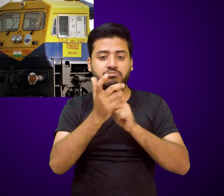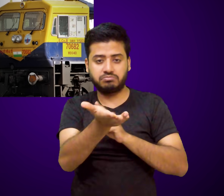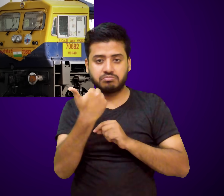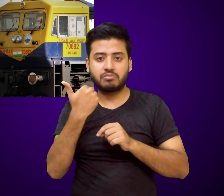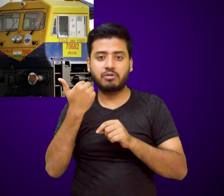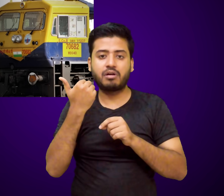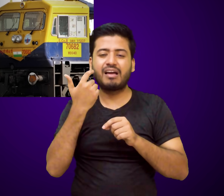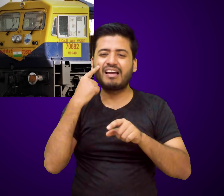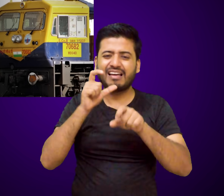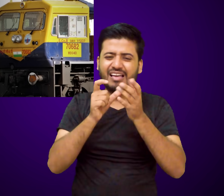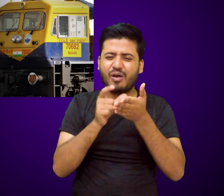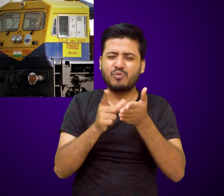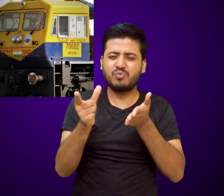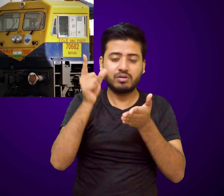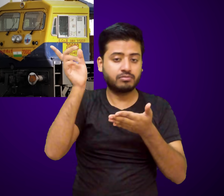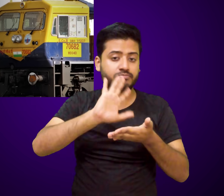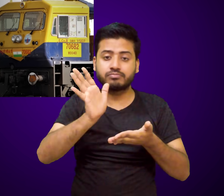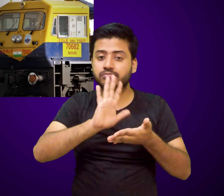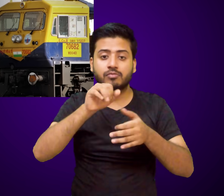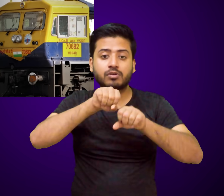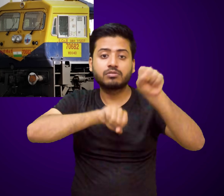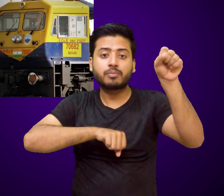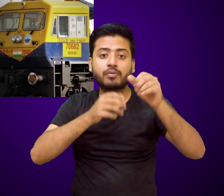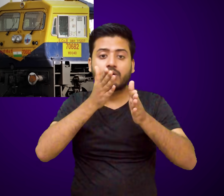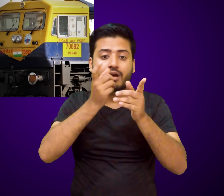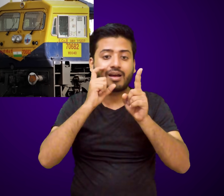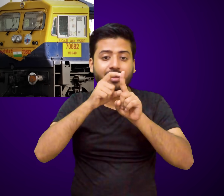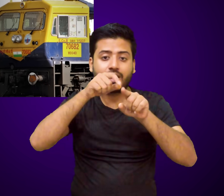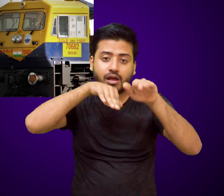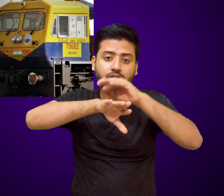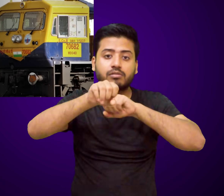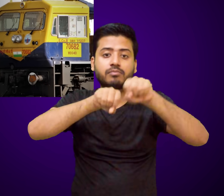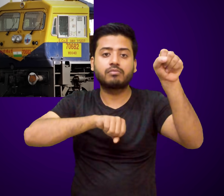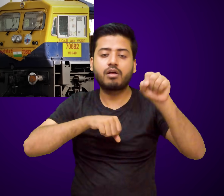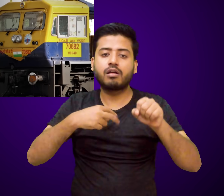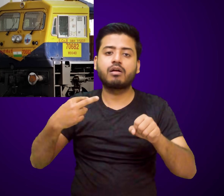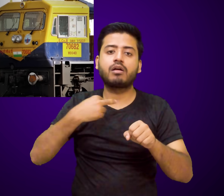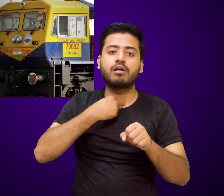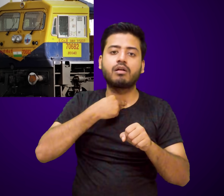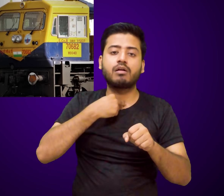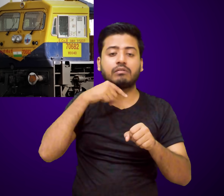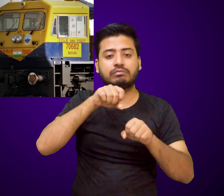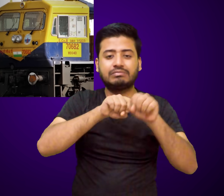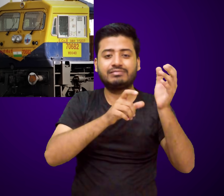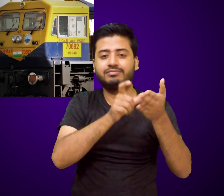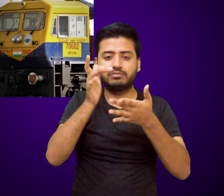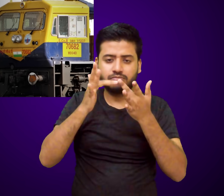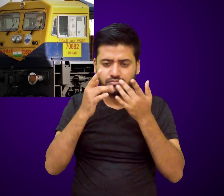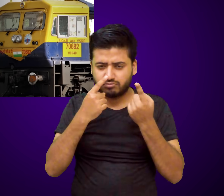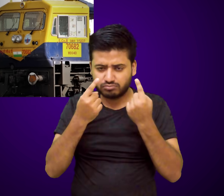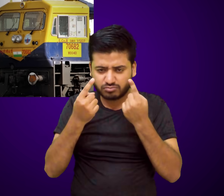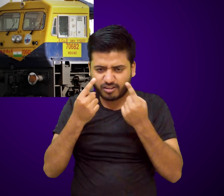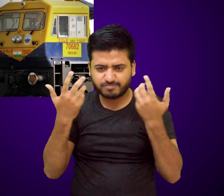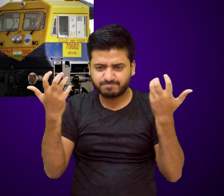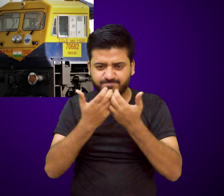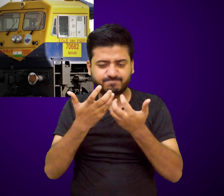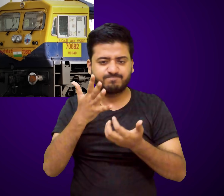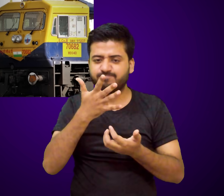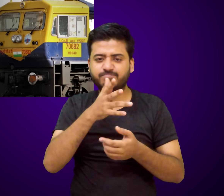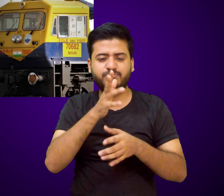before submitting the application. Submit promptly. If there is a time limit for completing the application, make sure you submit it